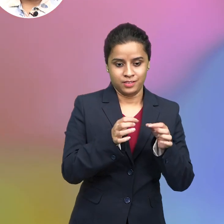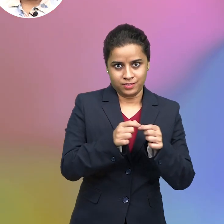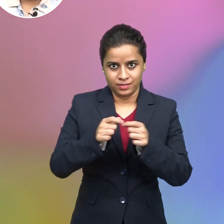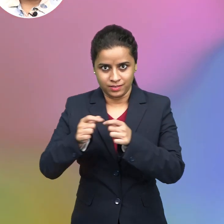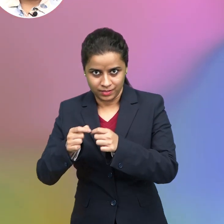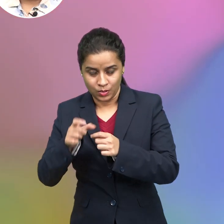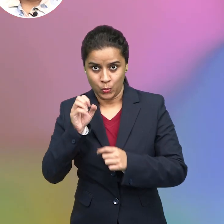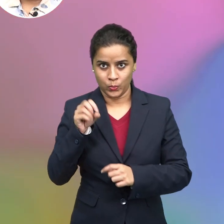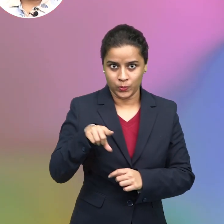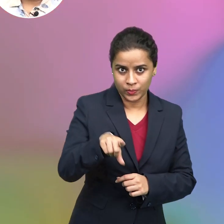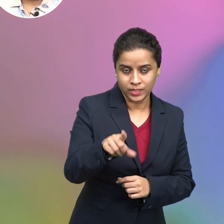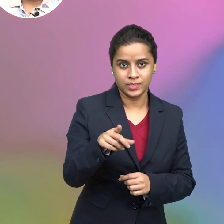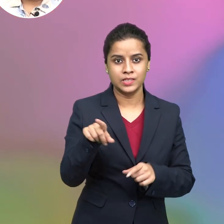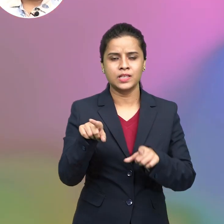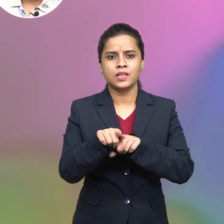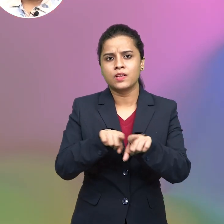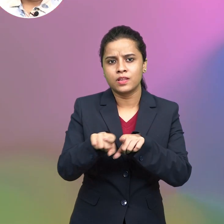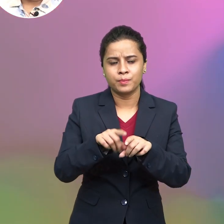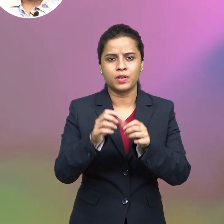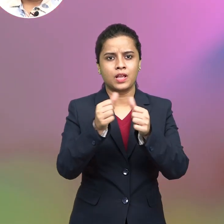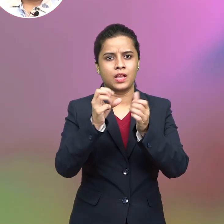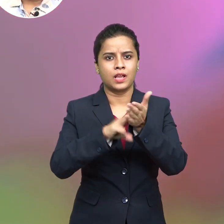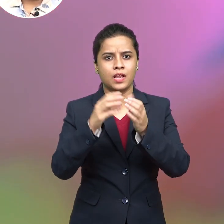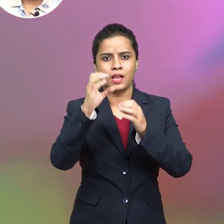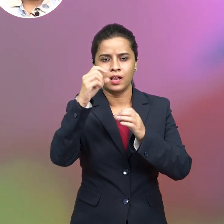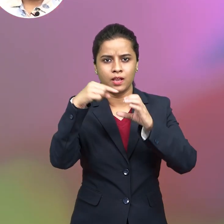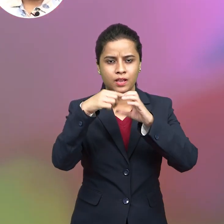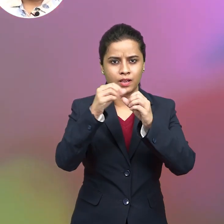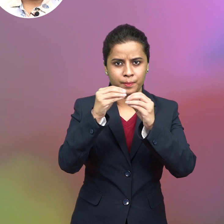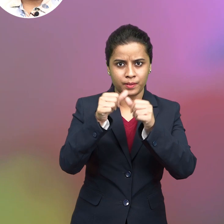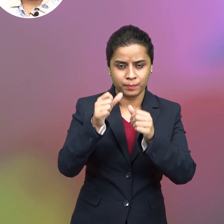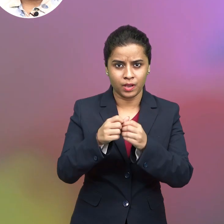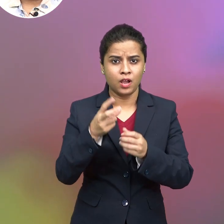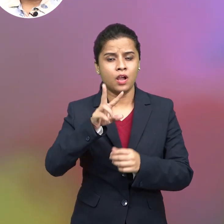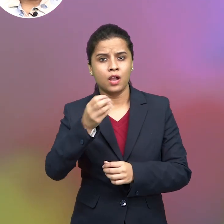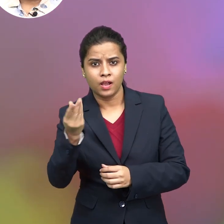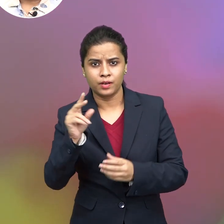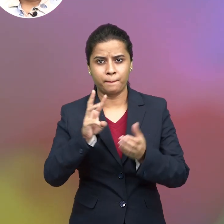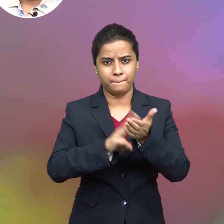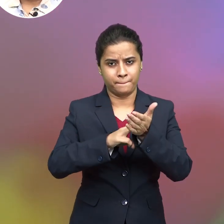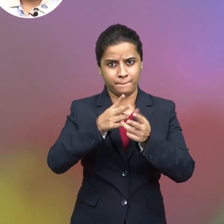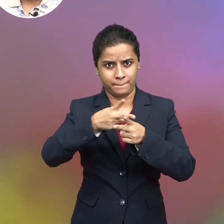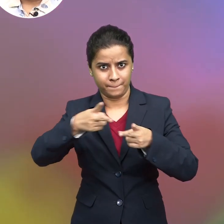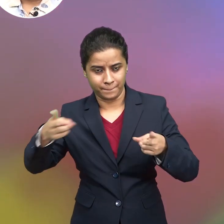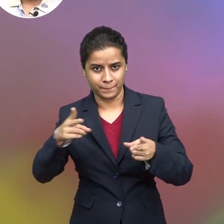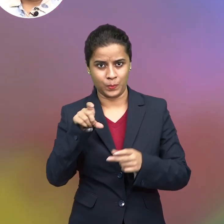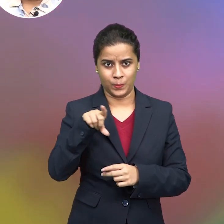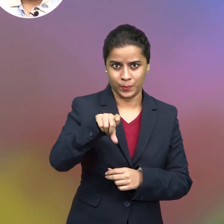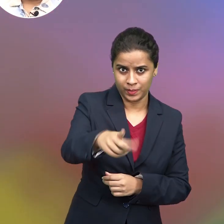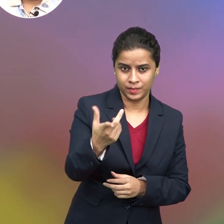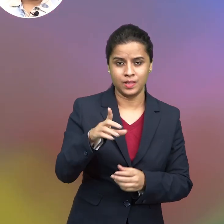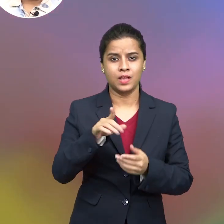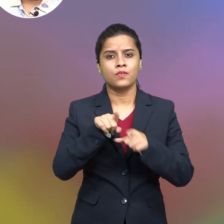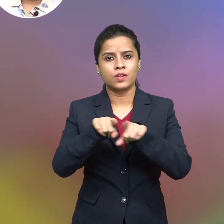Unicellular organisms like amoeba and multicellular organisms like hydra